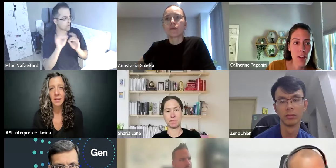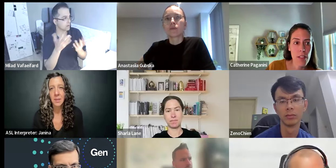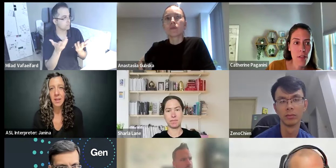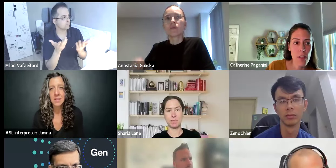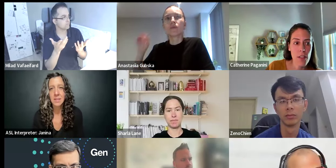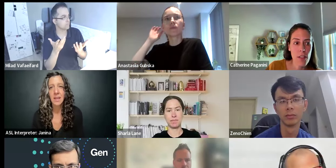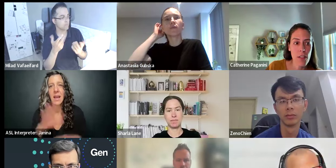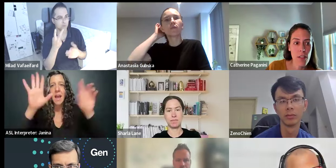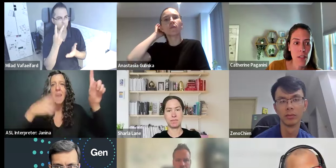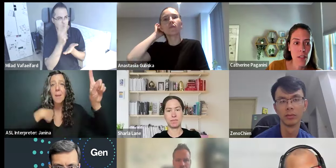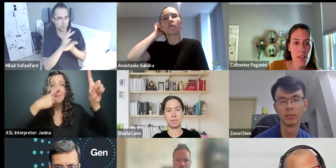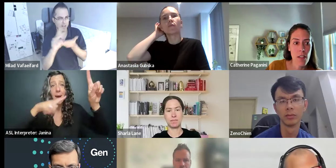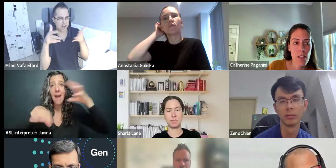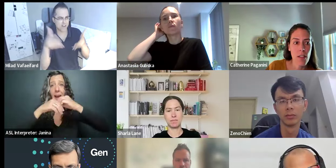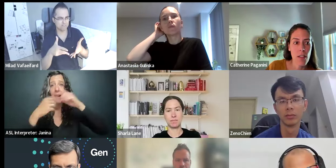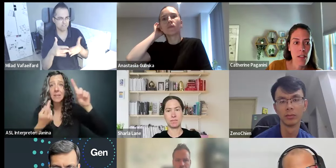I would like to take that on.